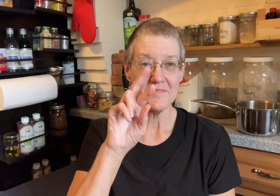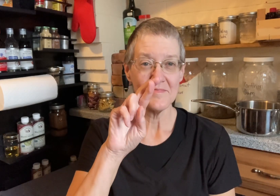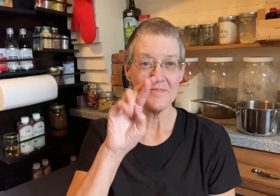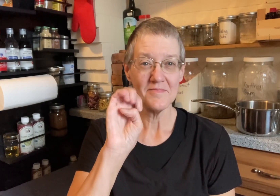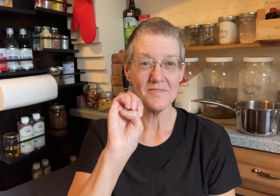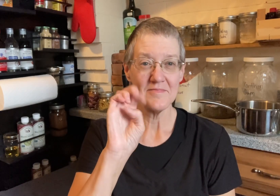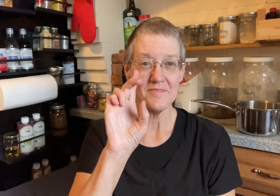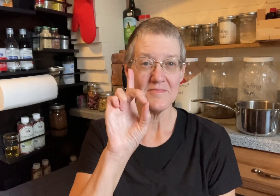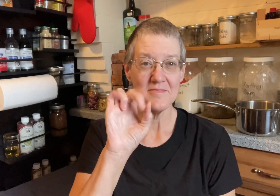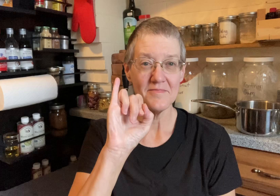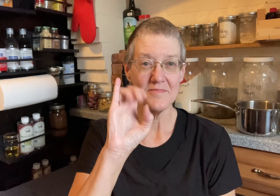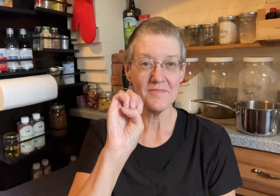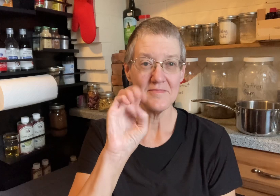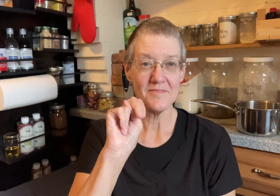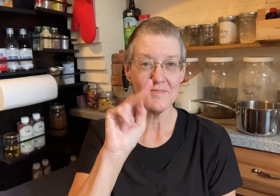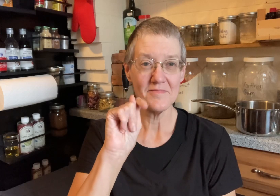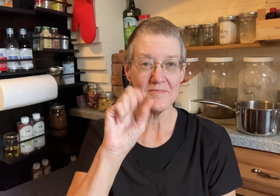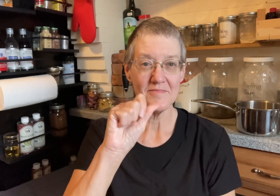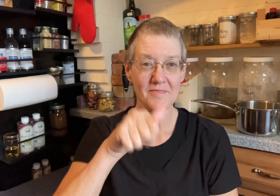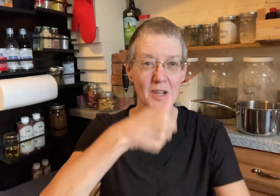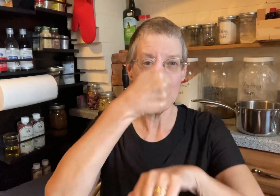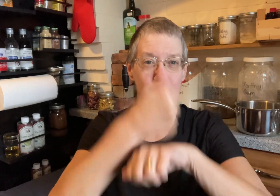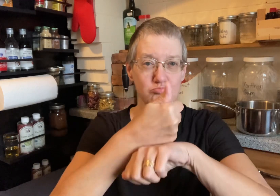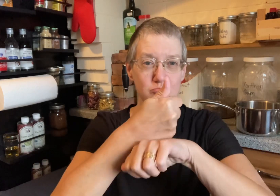I've set up the ingredients. Let me show you.